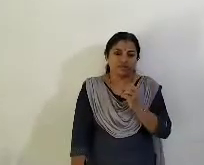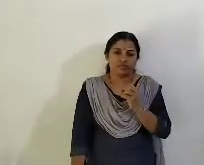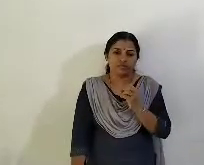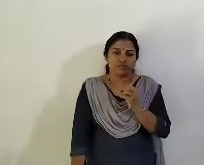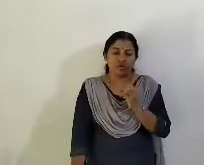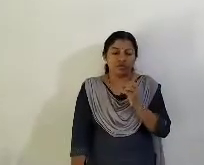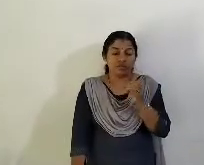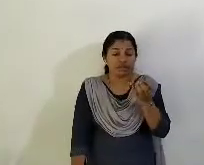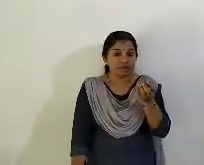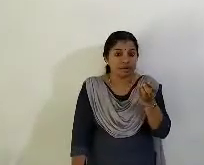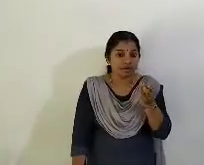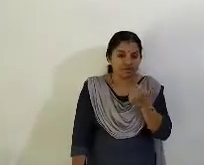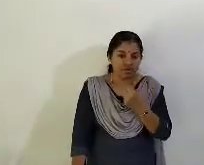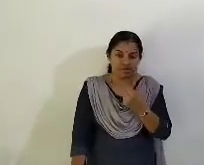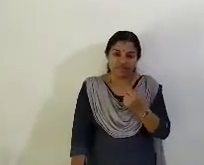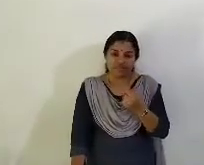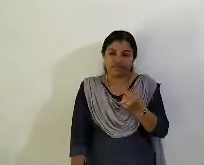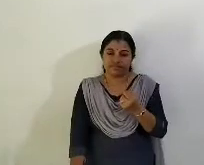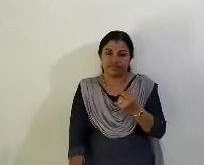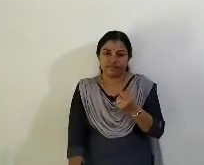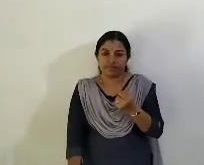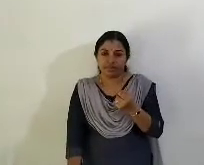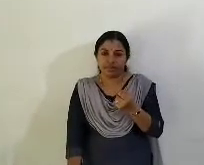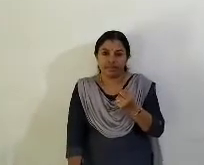images or these image formats?